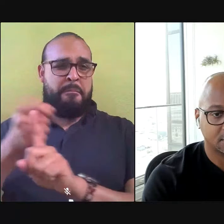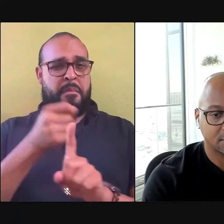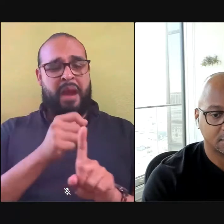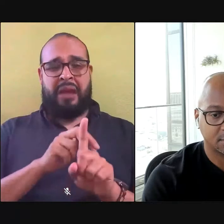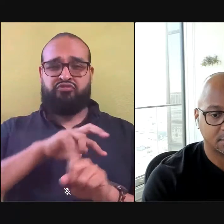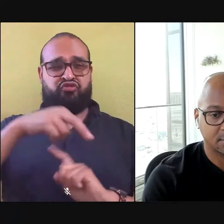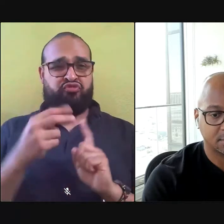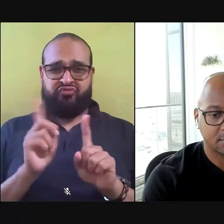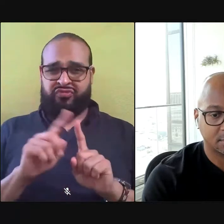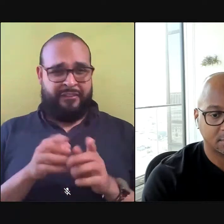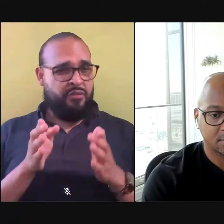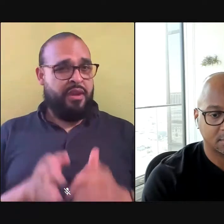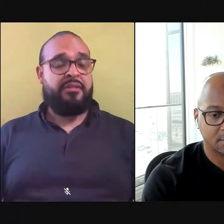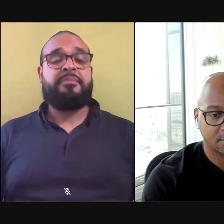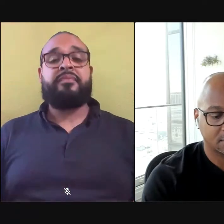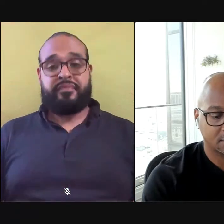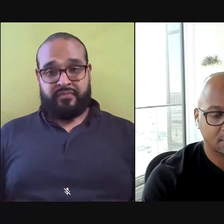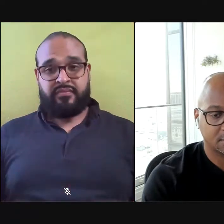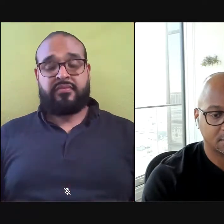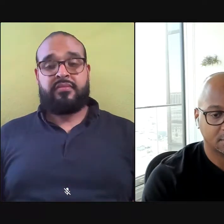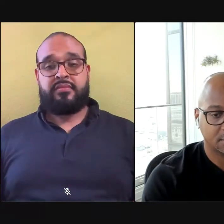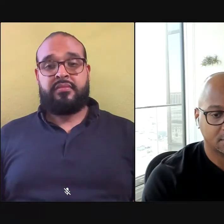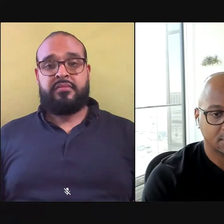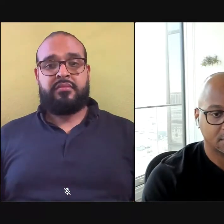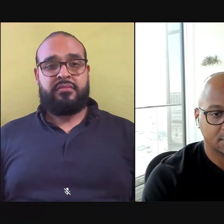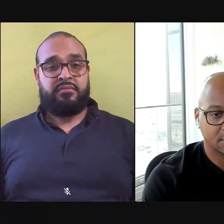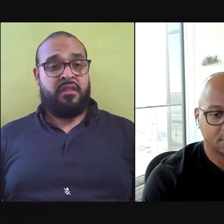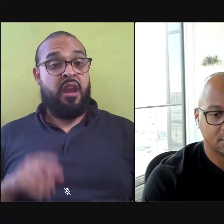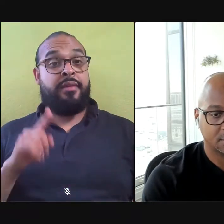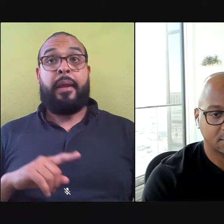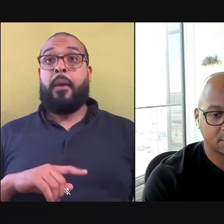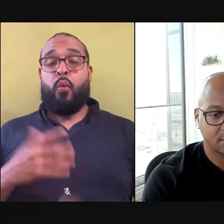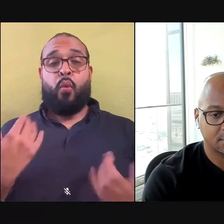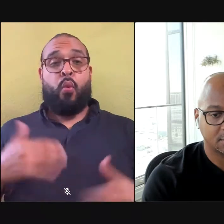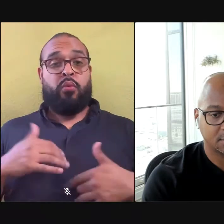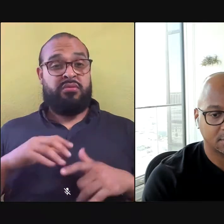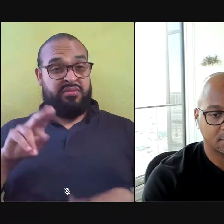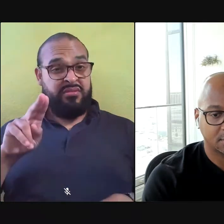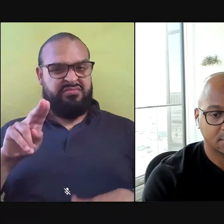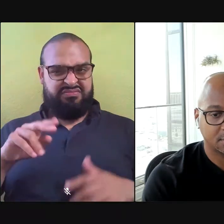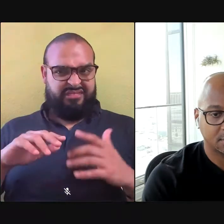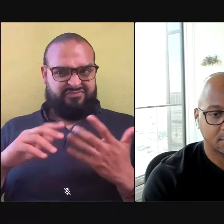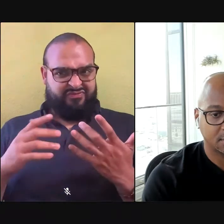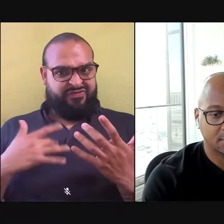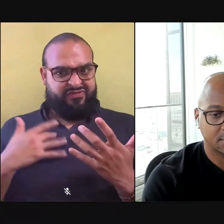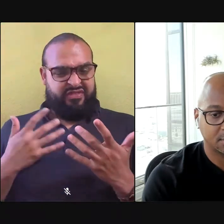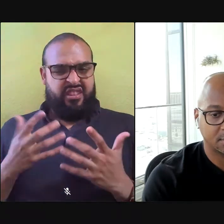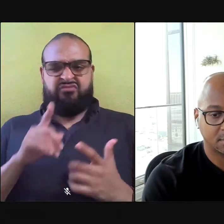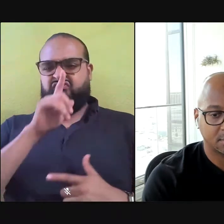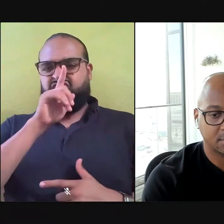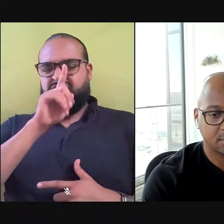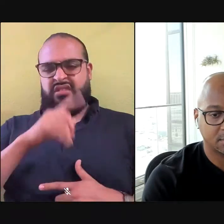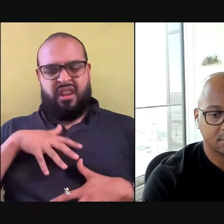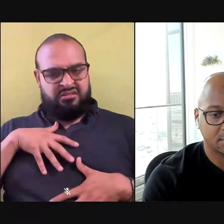is particularly earth-shattering news, but it's been hard. It's been hard, I'm sure,